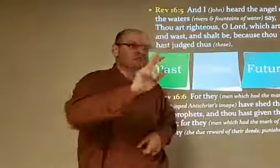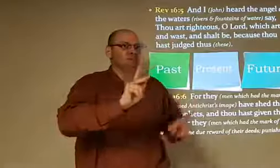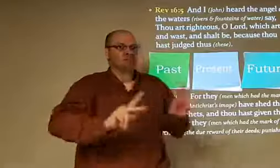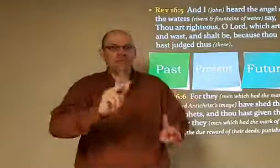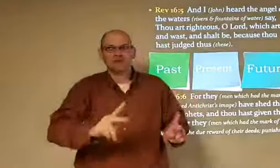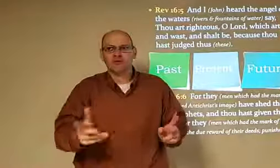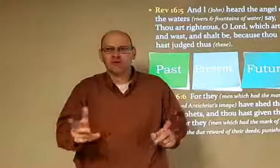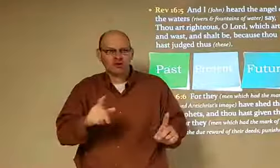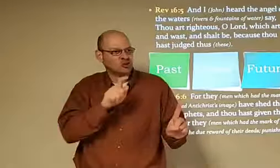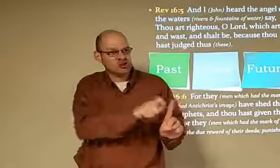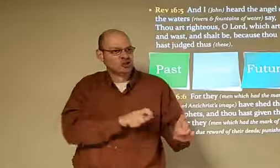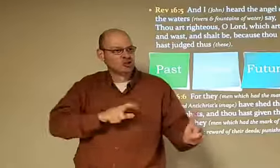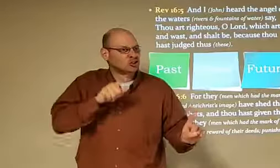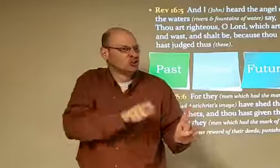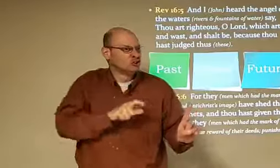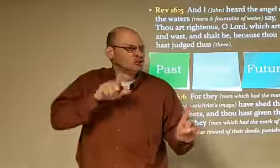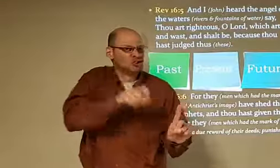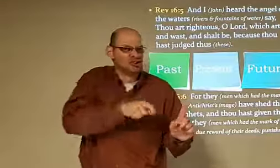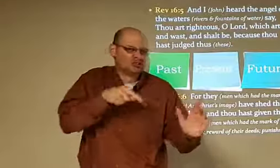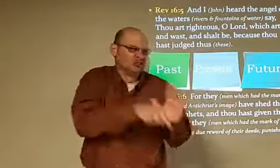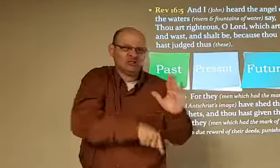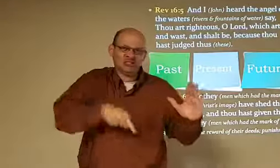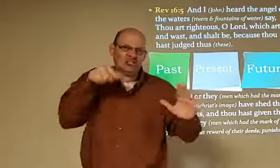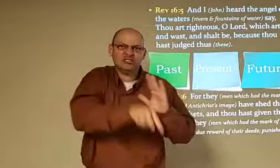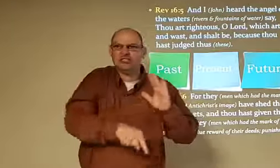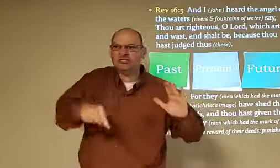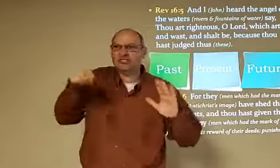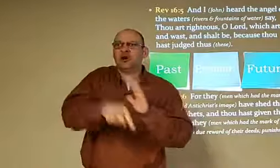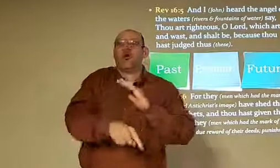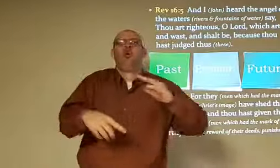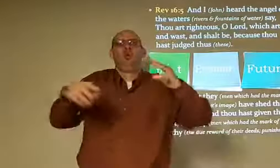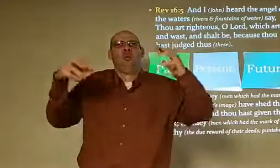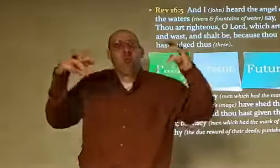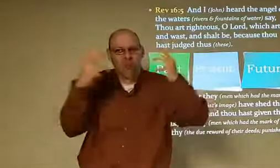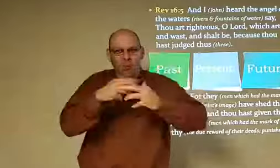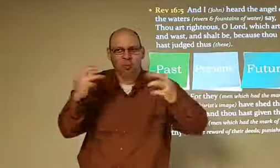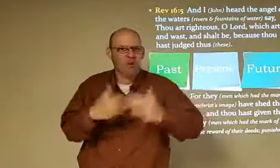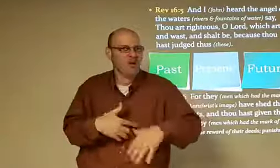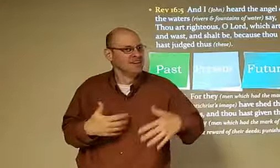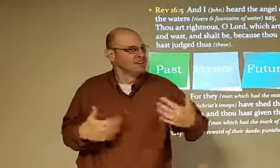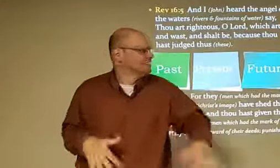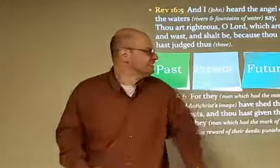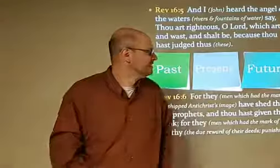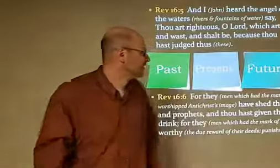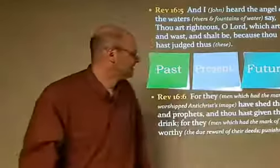you're persecuting my people. You're killing my people. Oh, he was